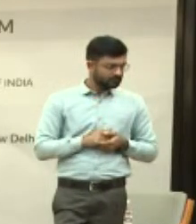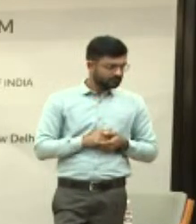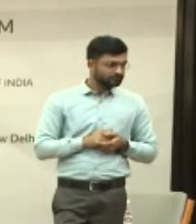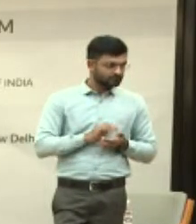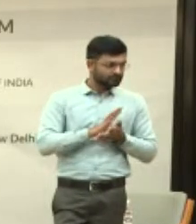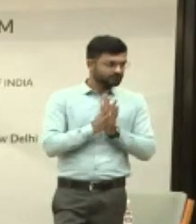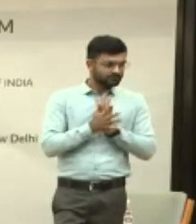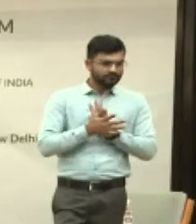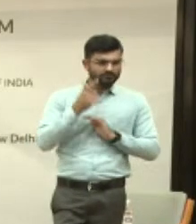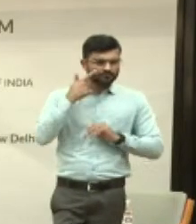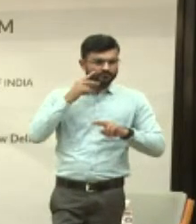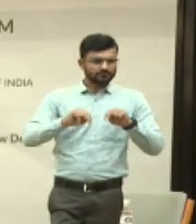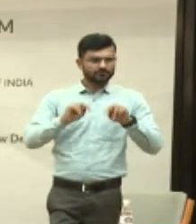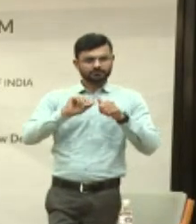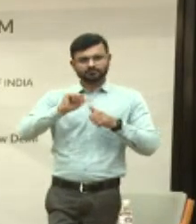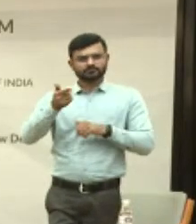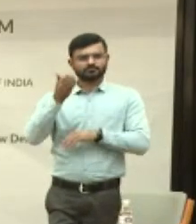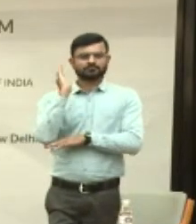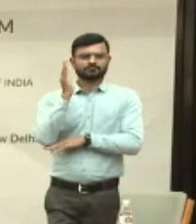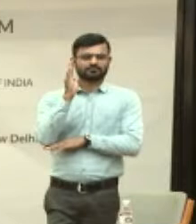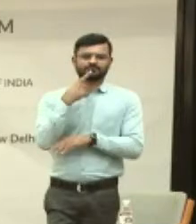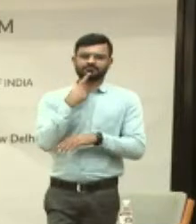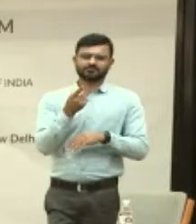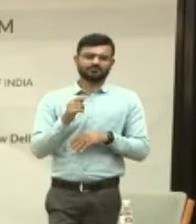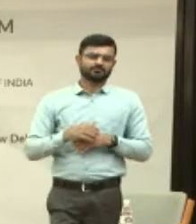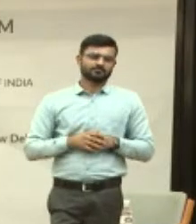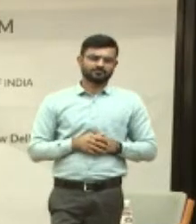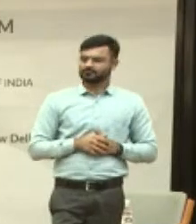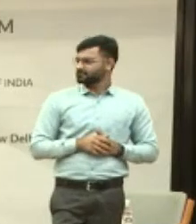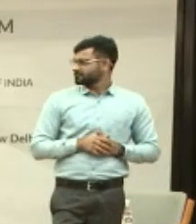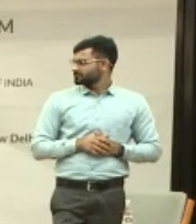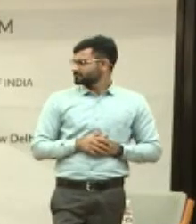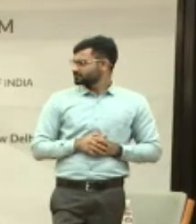I think, will require another lecture.